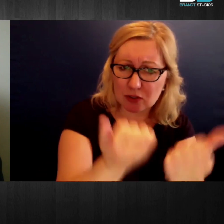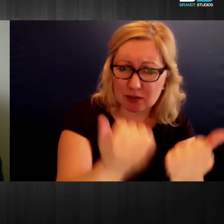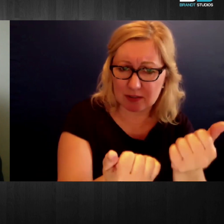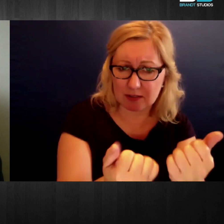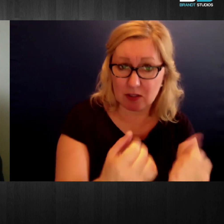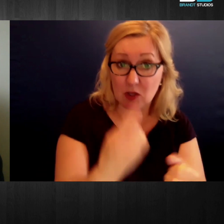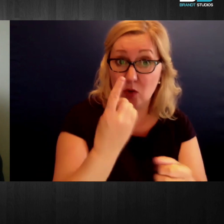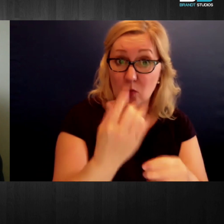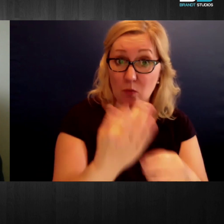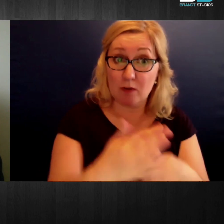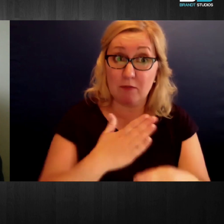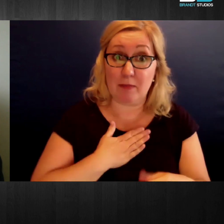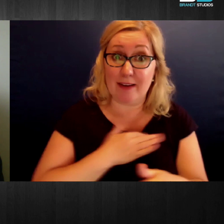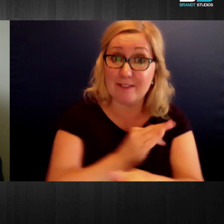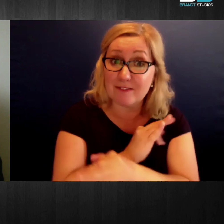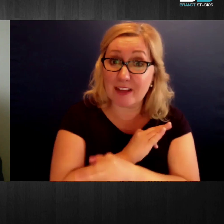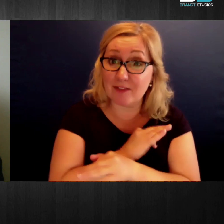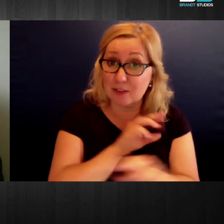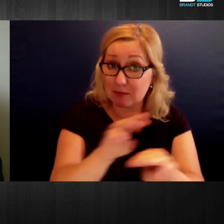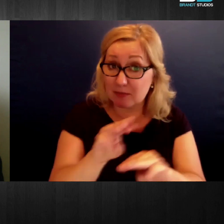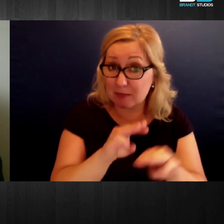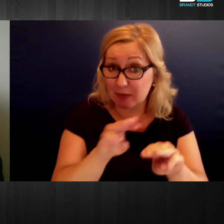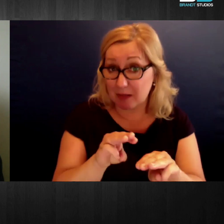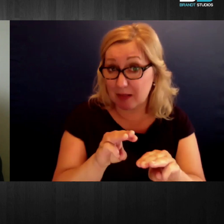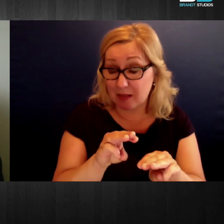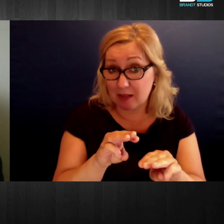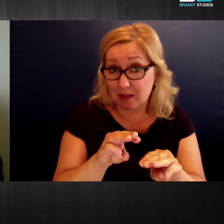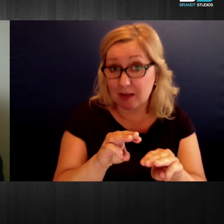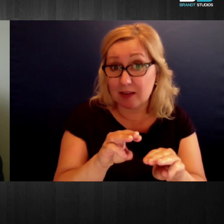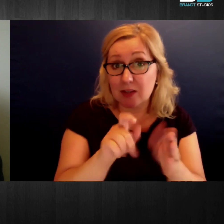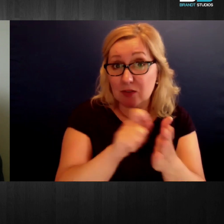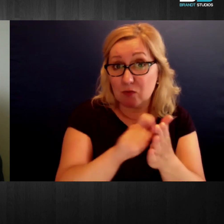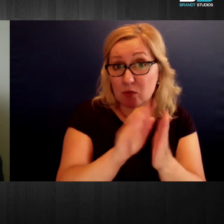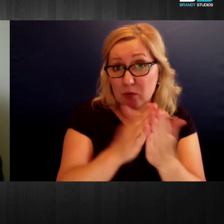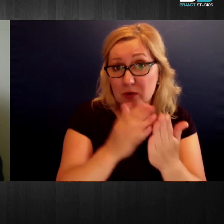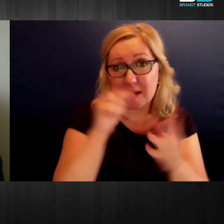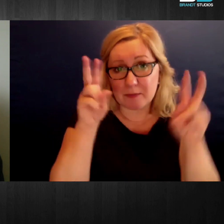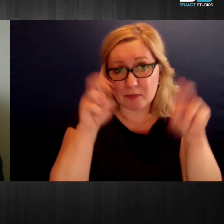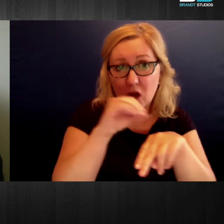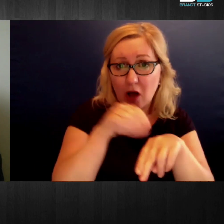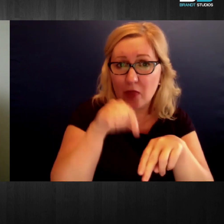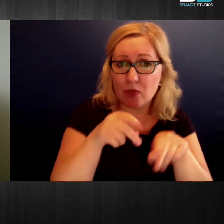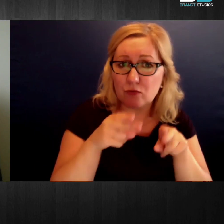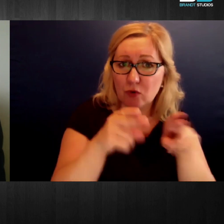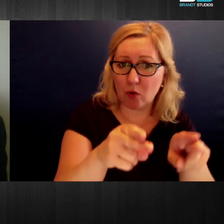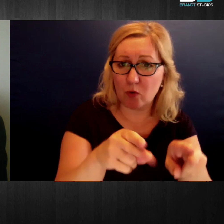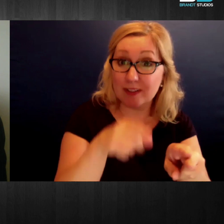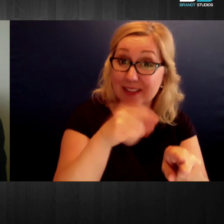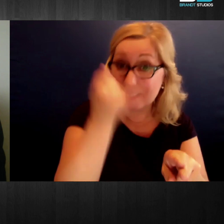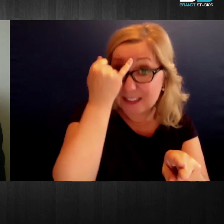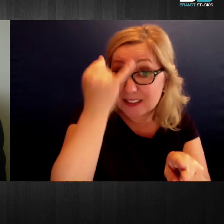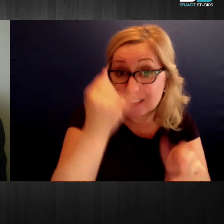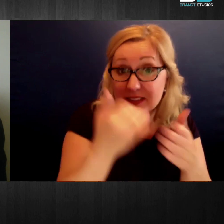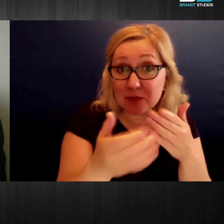Road was just instrumental in my life. And the idea there was that a life lived mattered. And a favorite